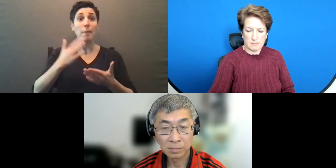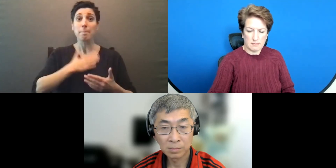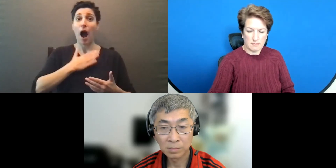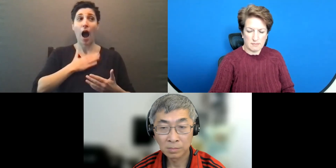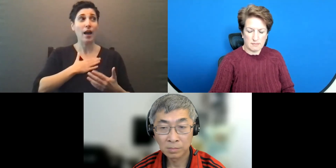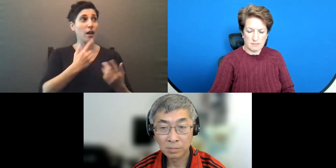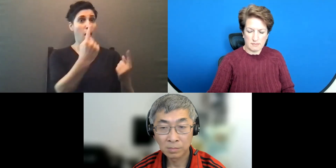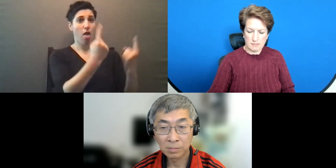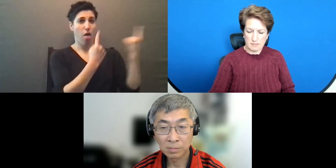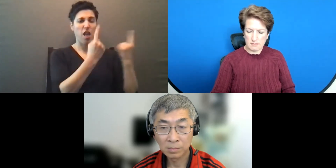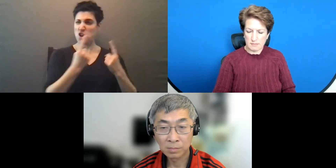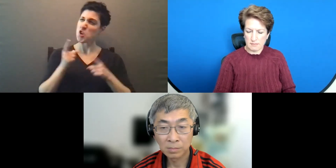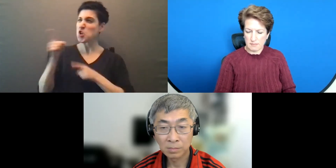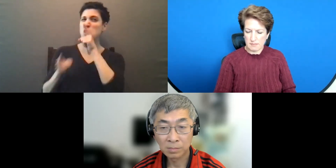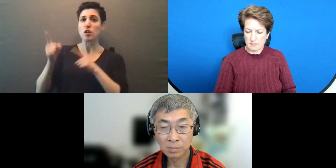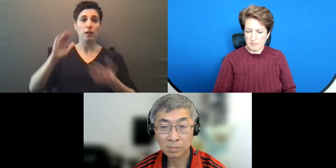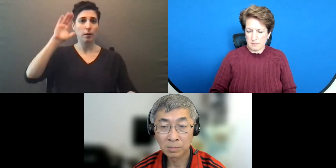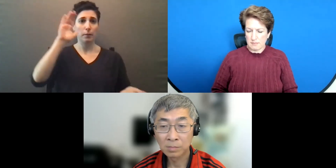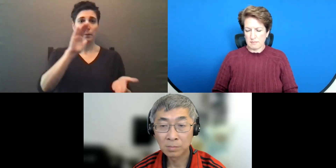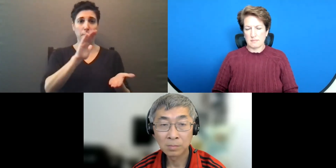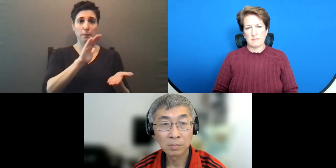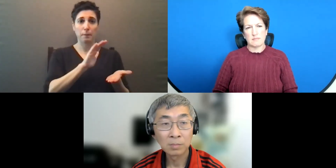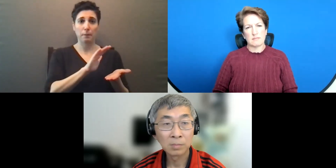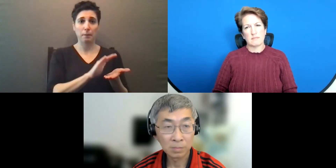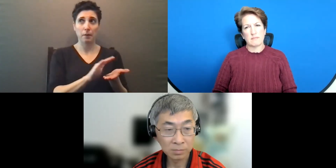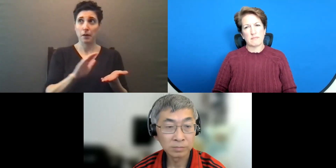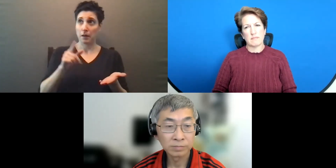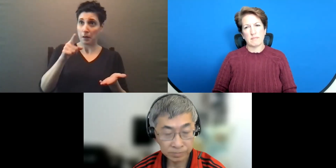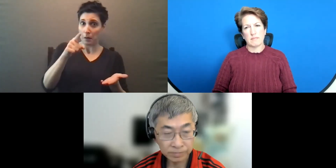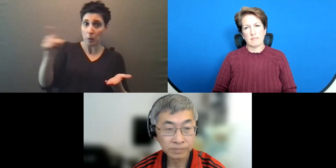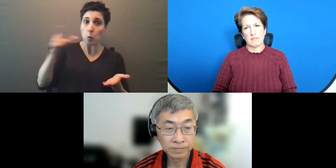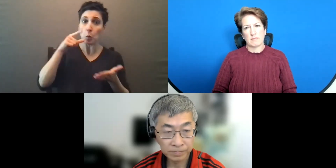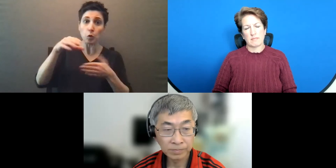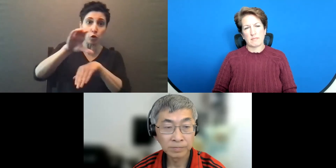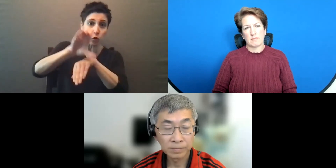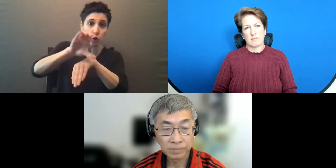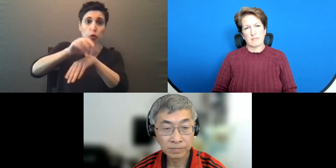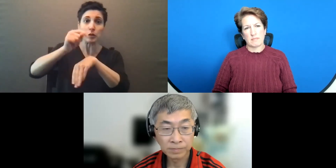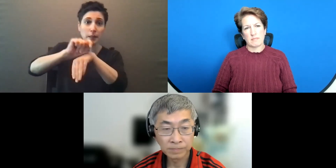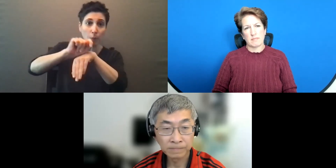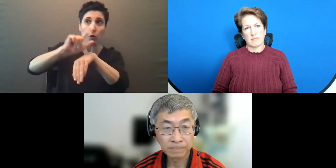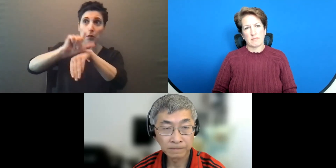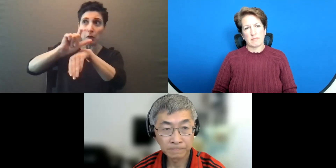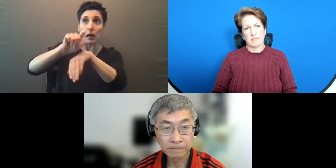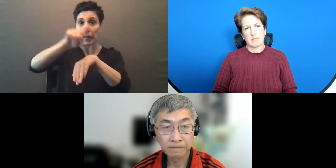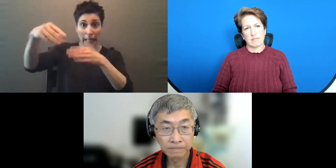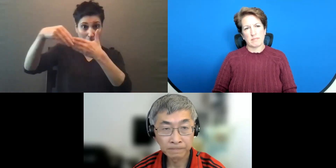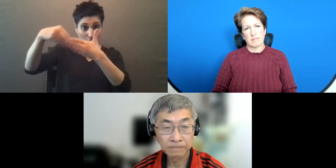that the people are welcoming these ideas. They are open to take